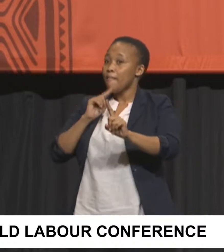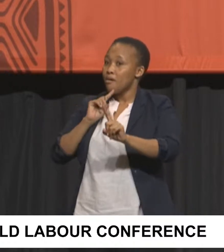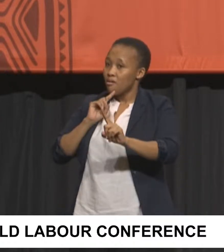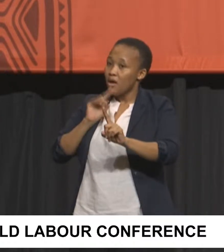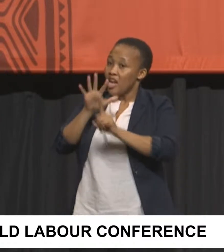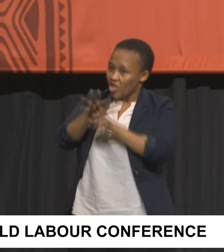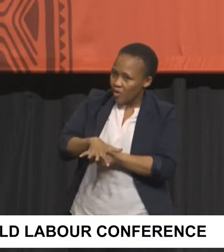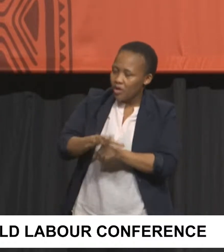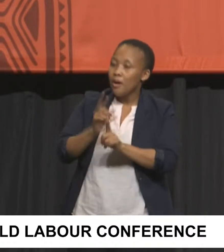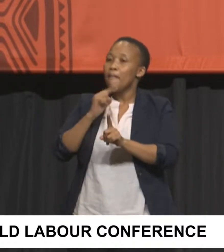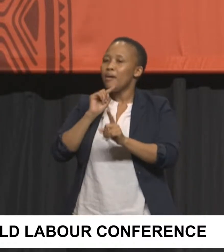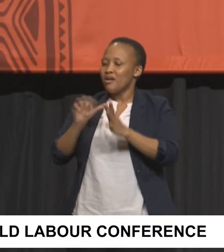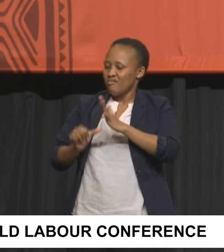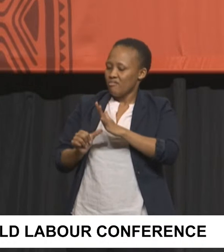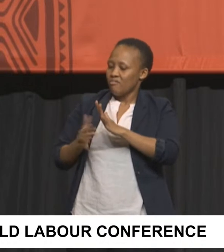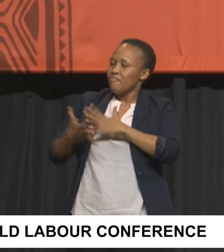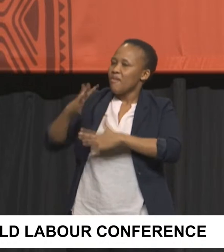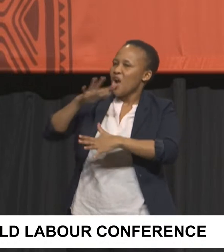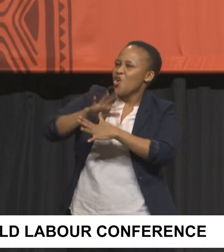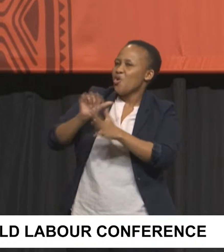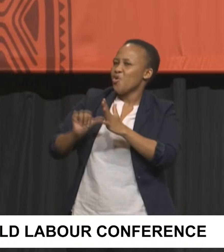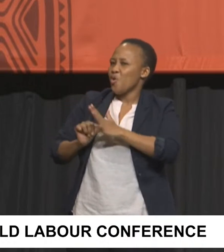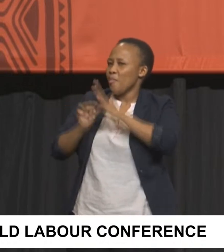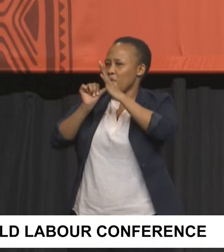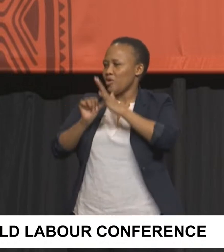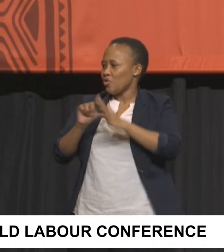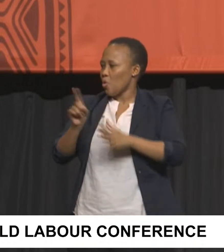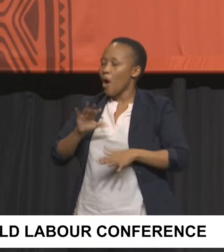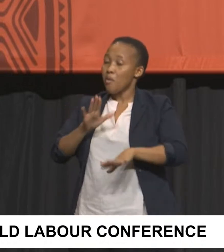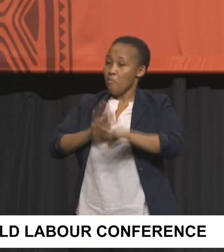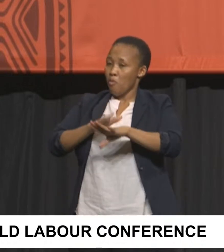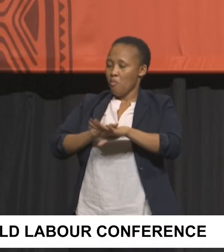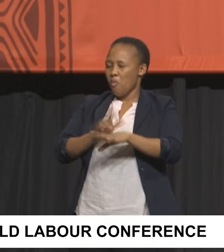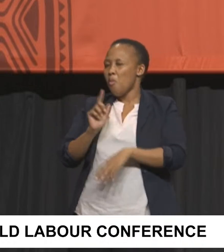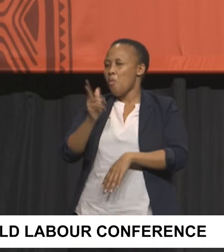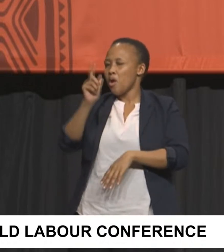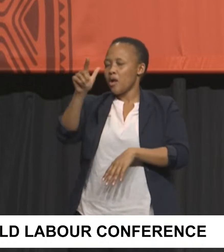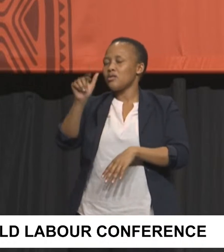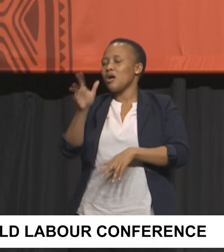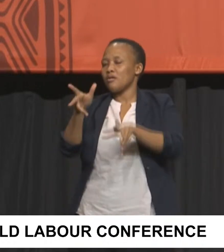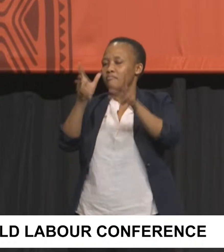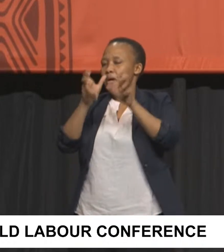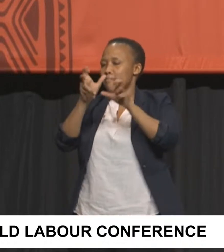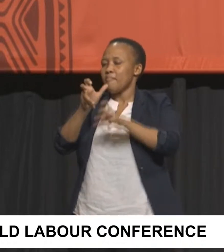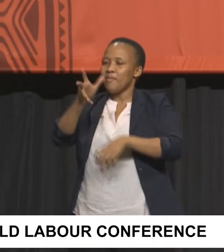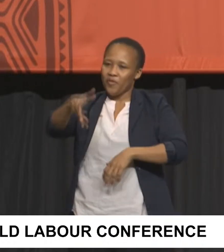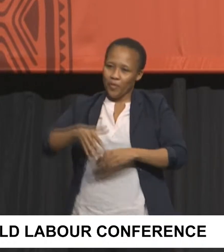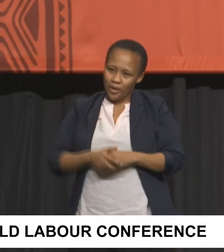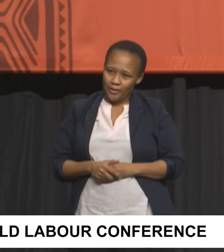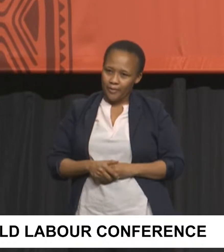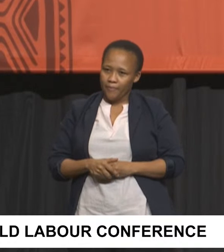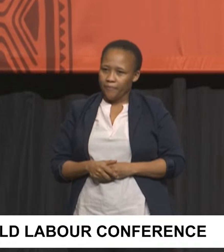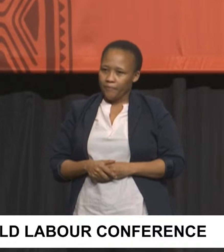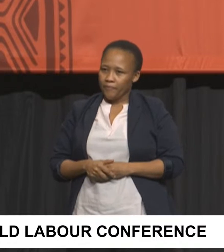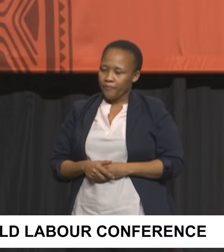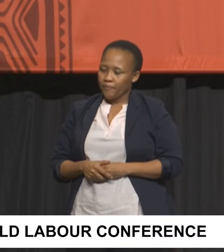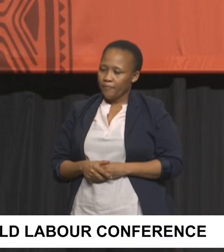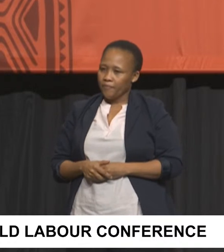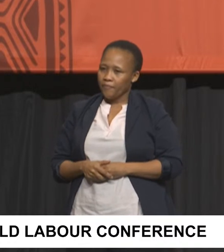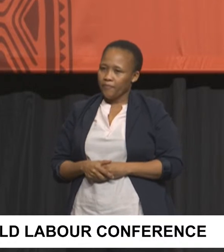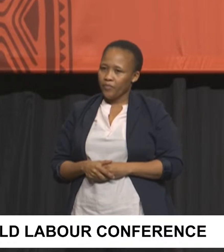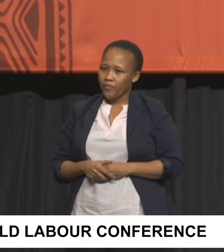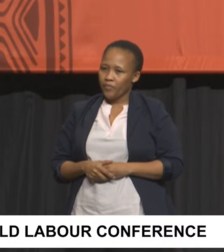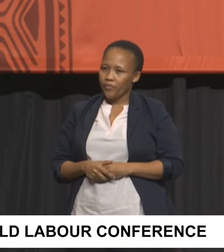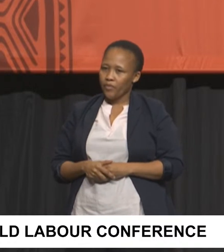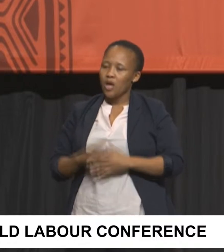asks will be reflected in their call to action, which you'll hear later on. So let me just draw your attention to this as we have